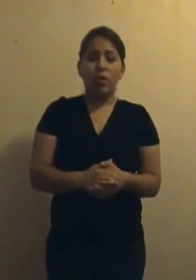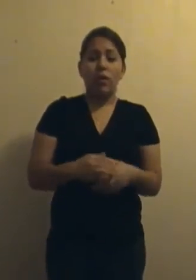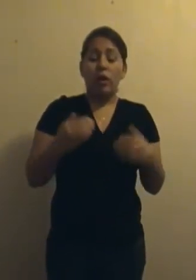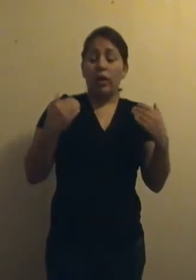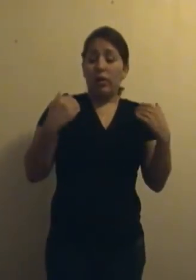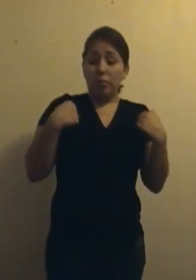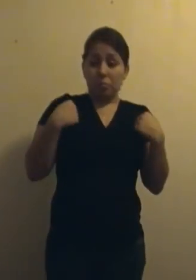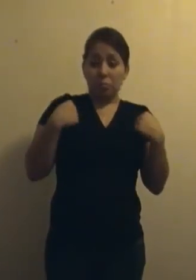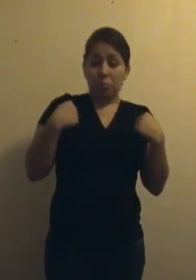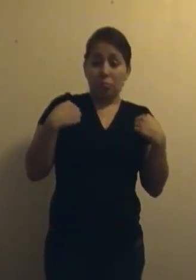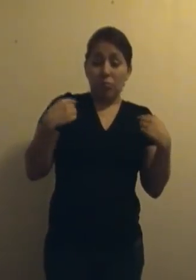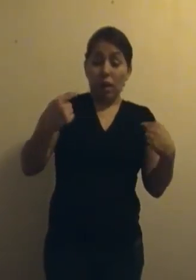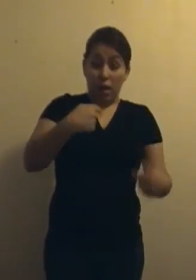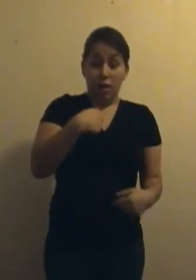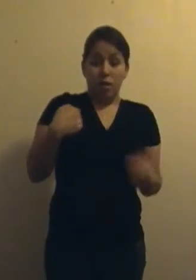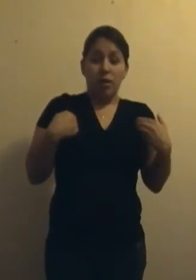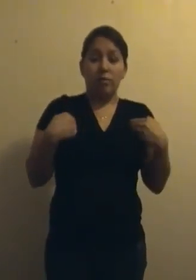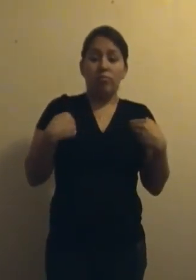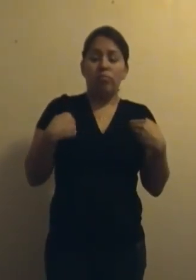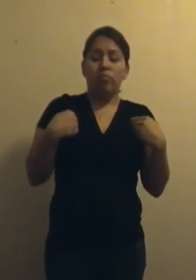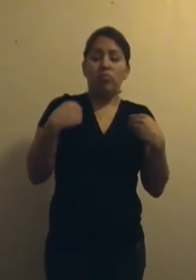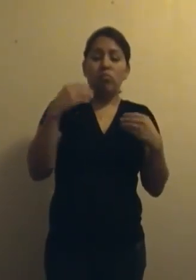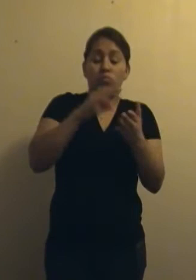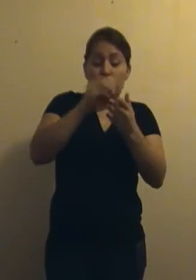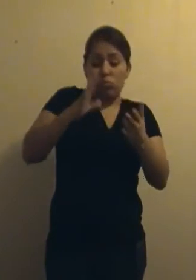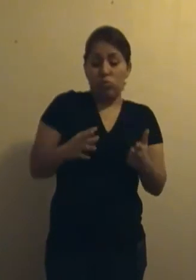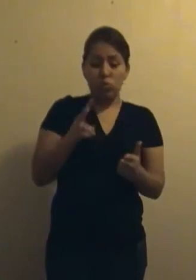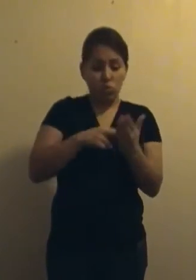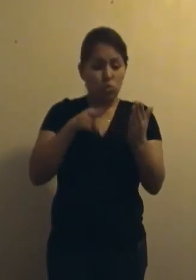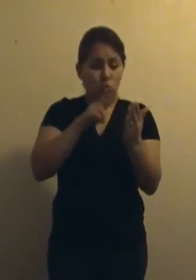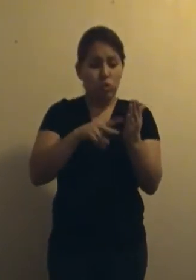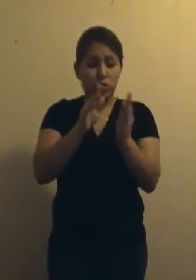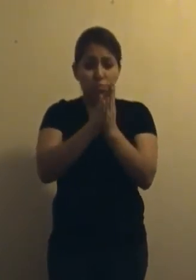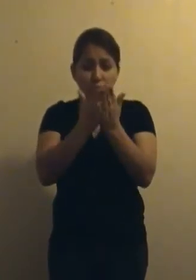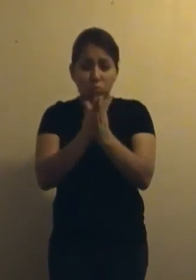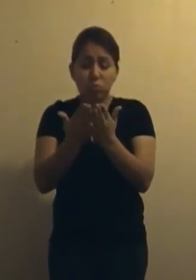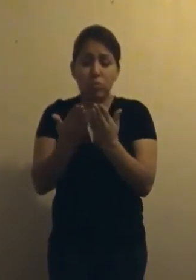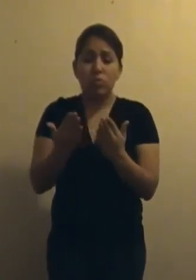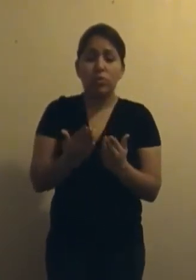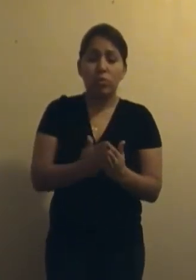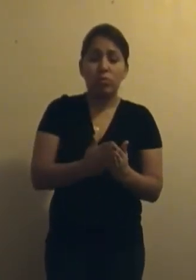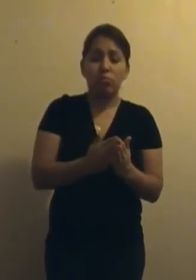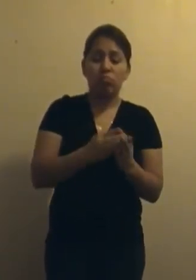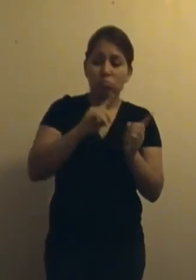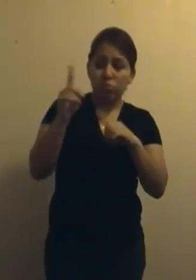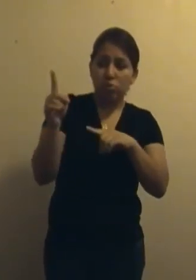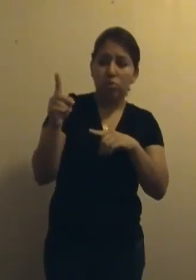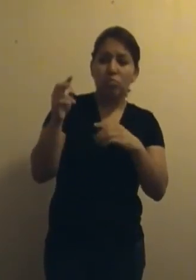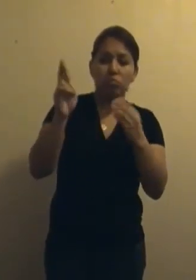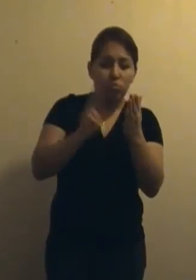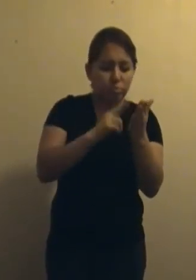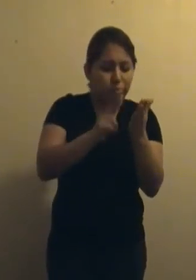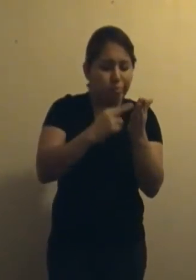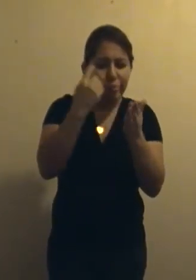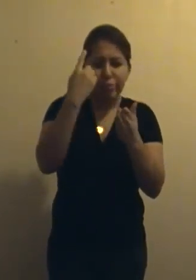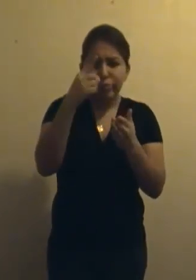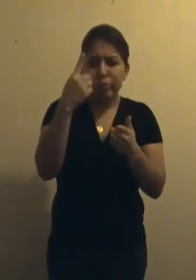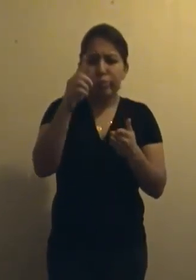our textbook, our regular reading skills textbook, and then to go find an article in the library. And I have them